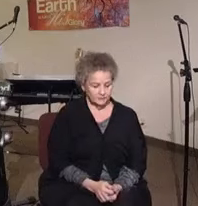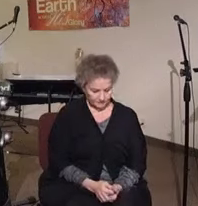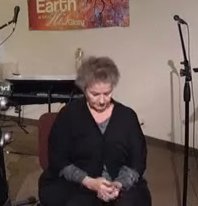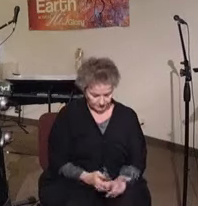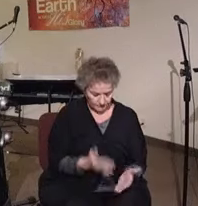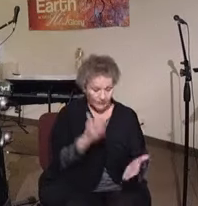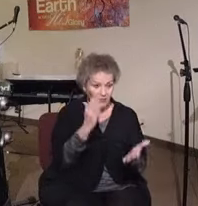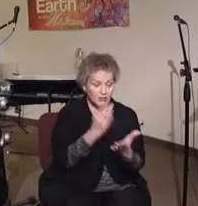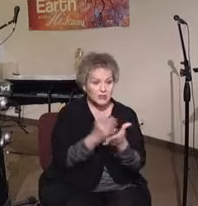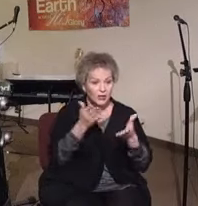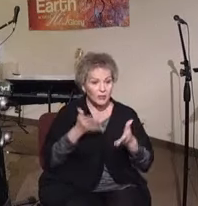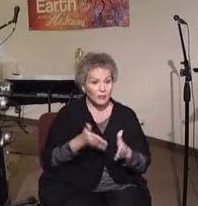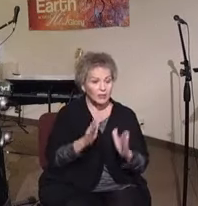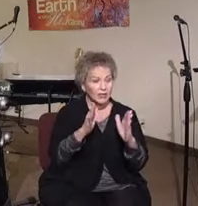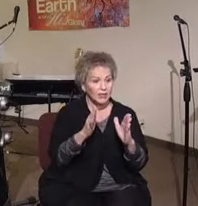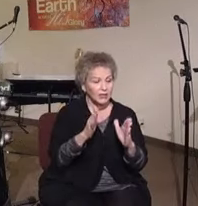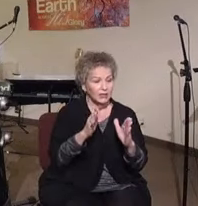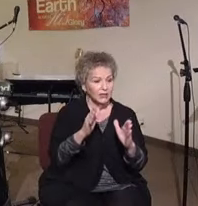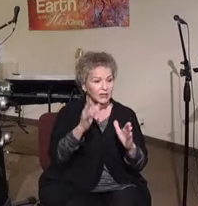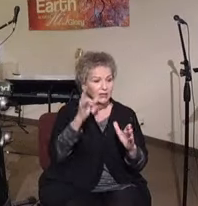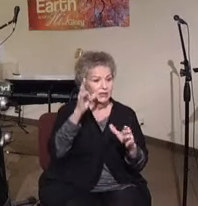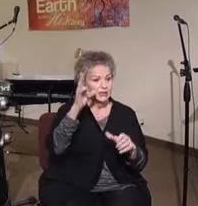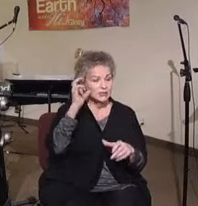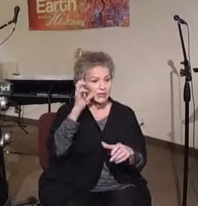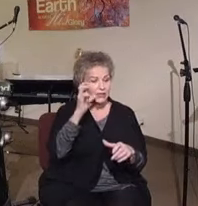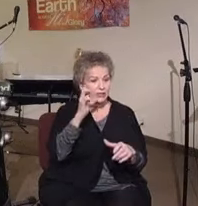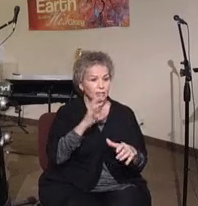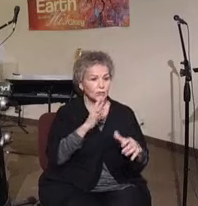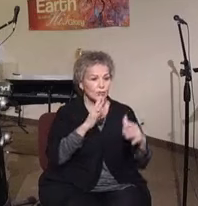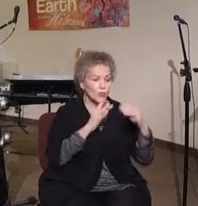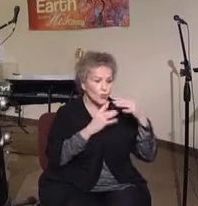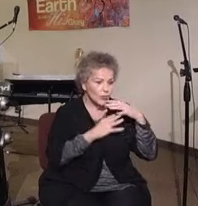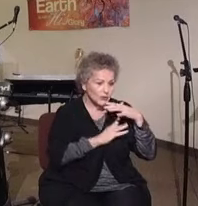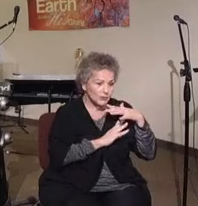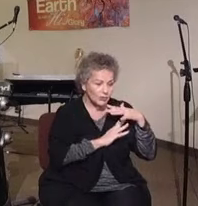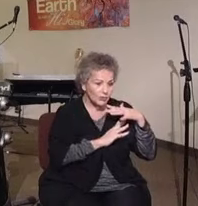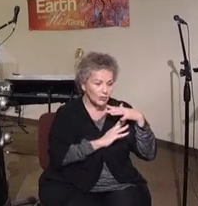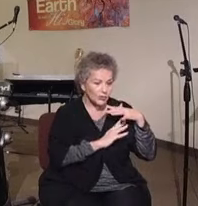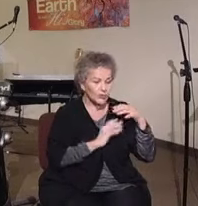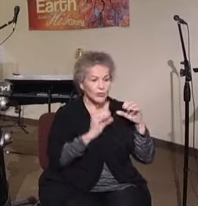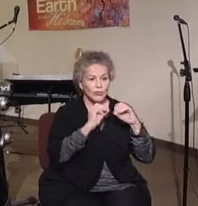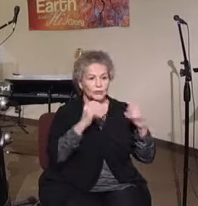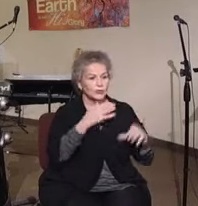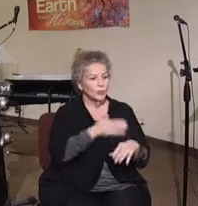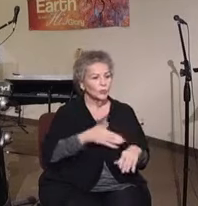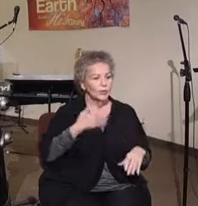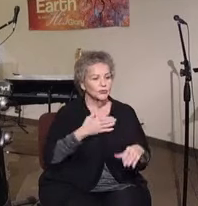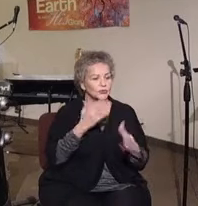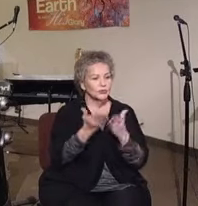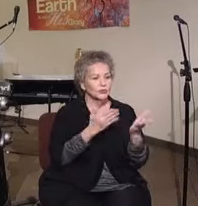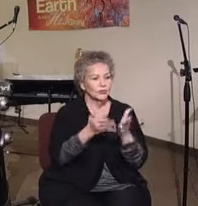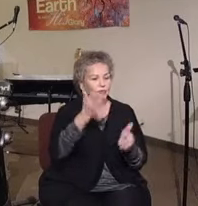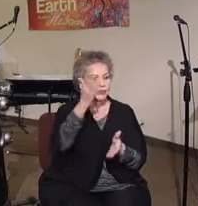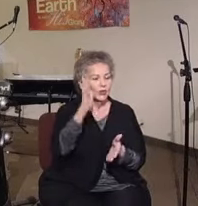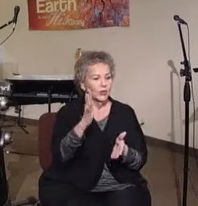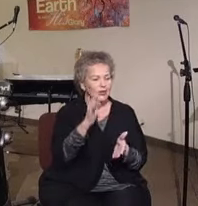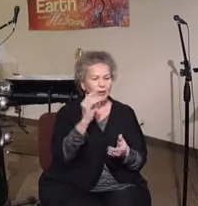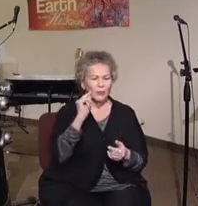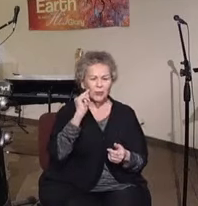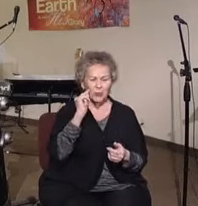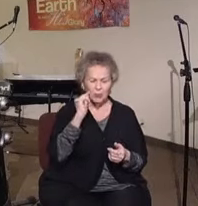Stop letting Satan hiss in your ear. There's no pleasure in serving God. How boring of a life is